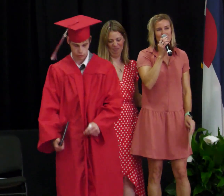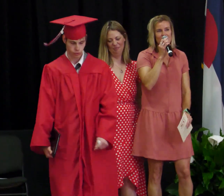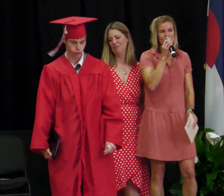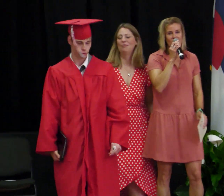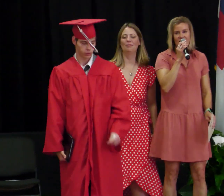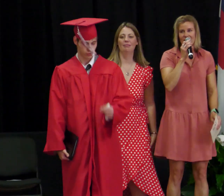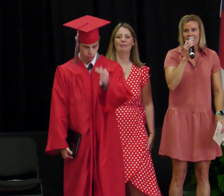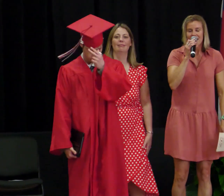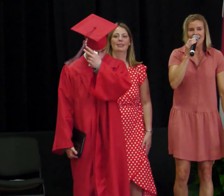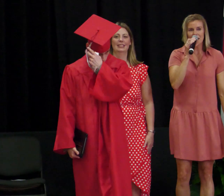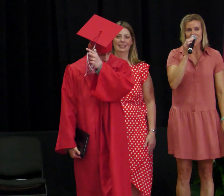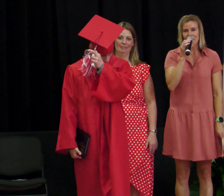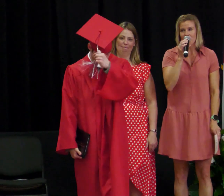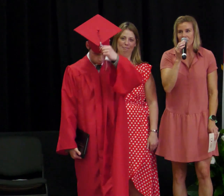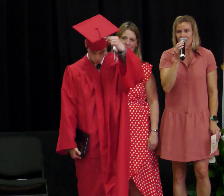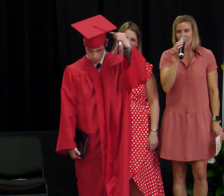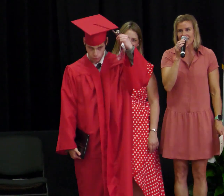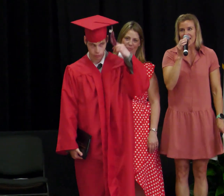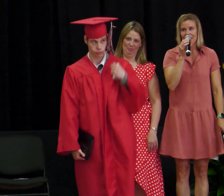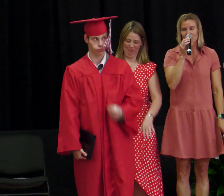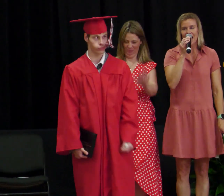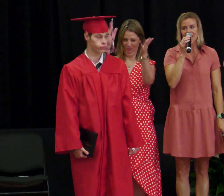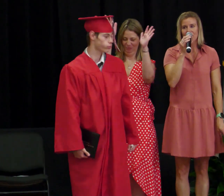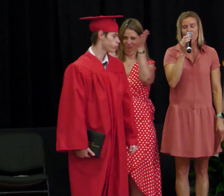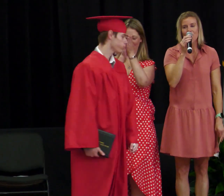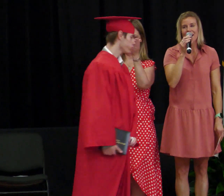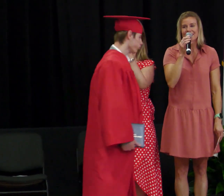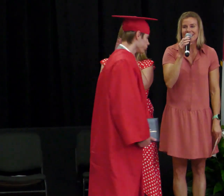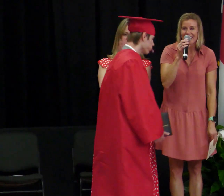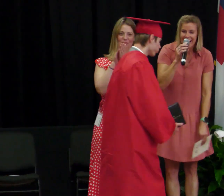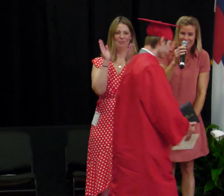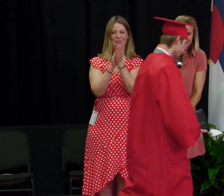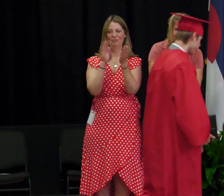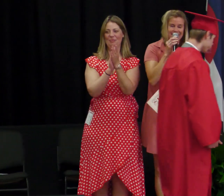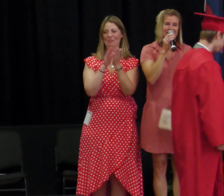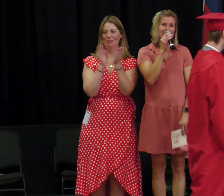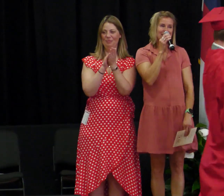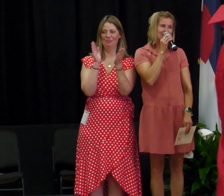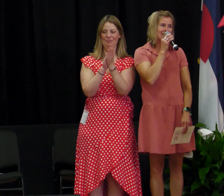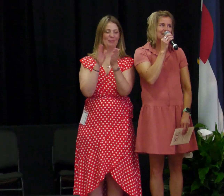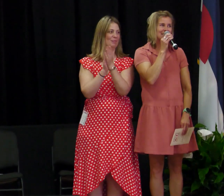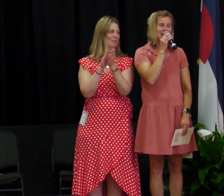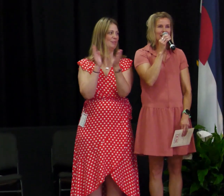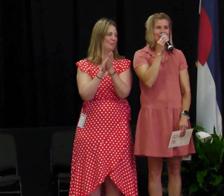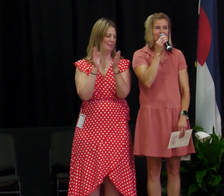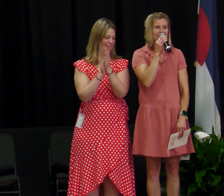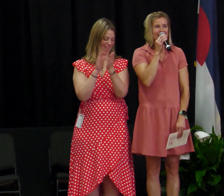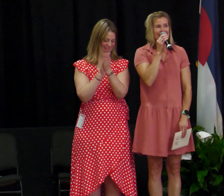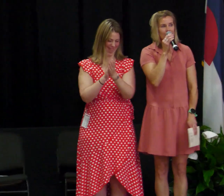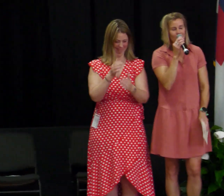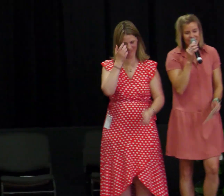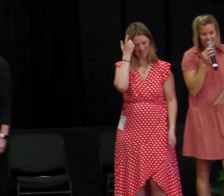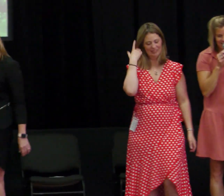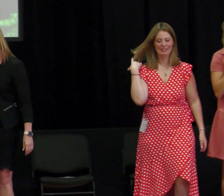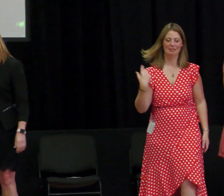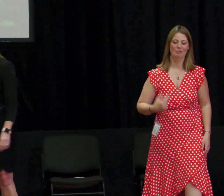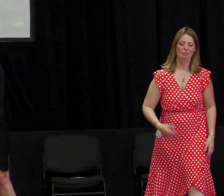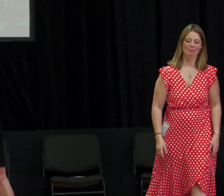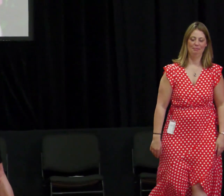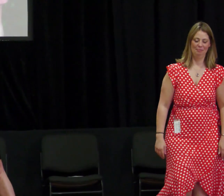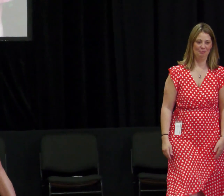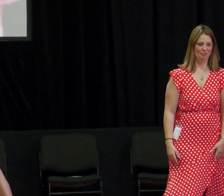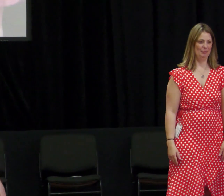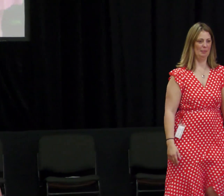He's pretty strong He's up to the corner of the stage Tassel from right to left He's exiting the stage He pointed to the